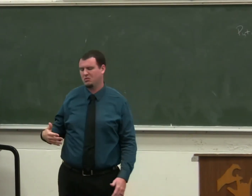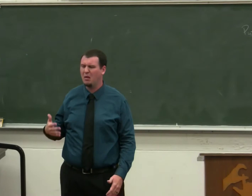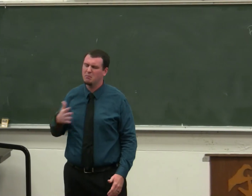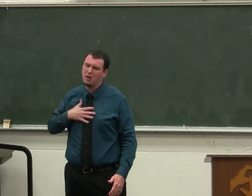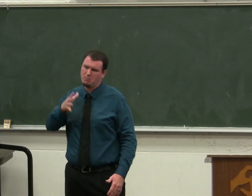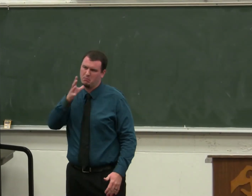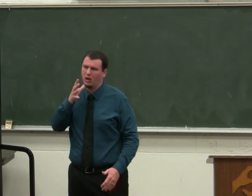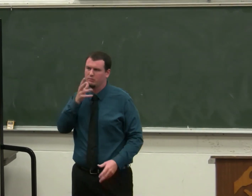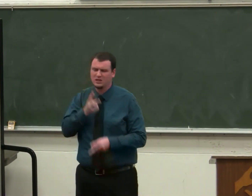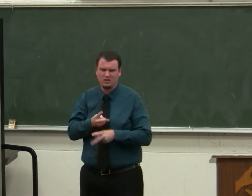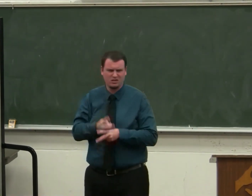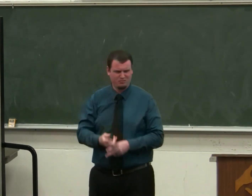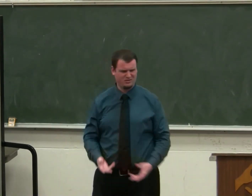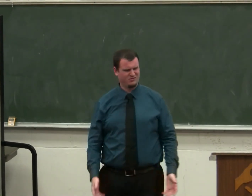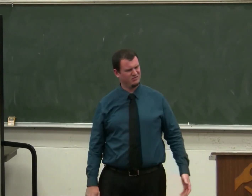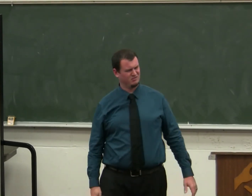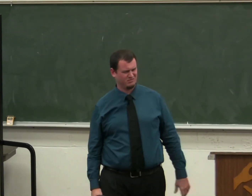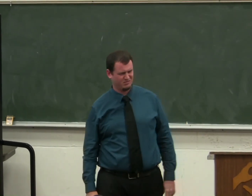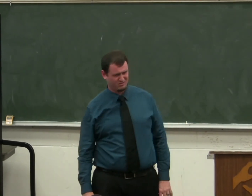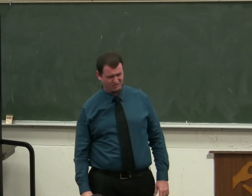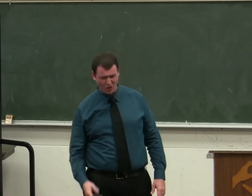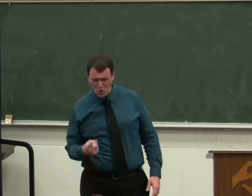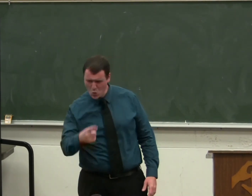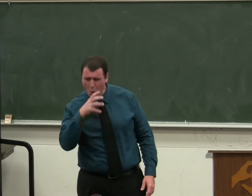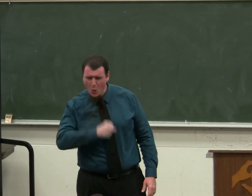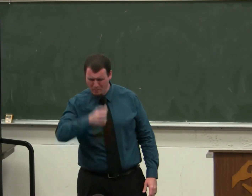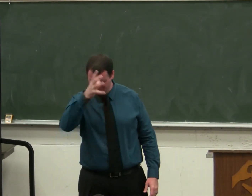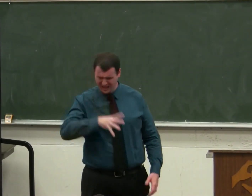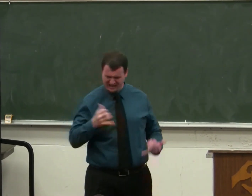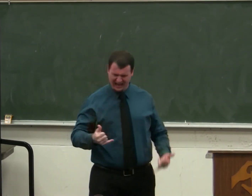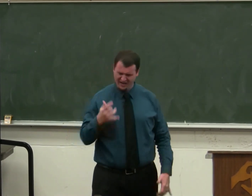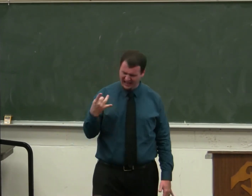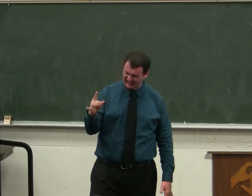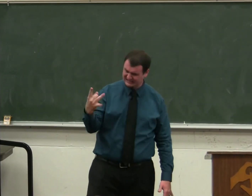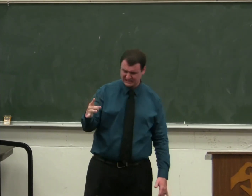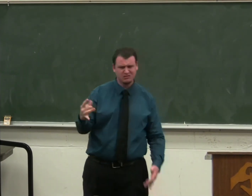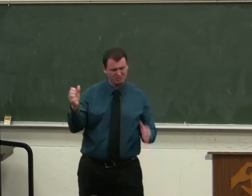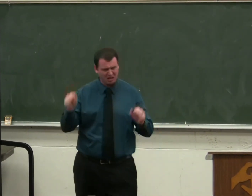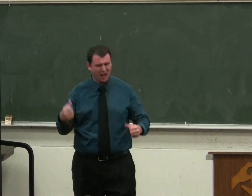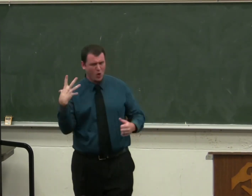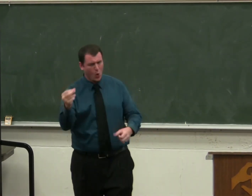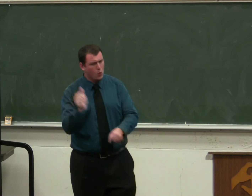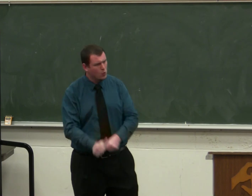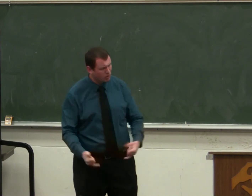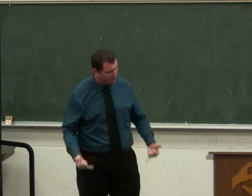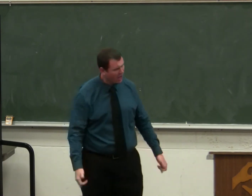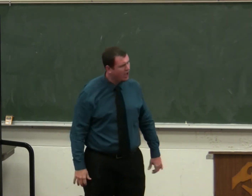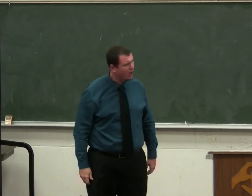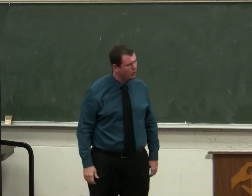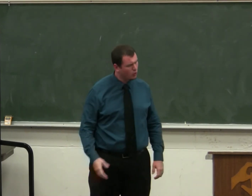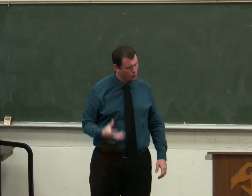You gotta stop that. Oh, my mom will take care of me. You're an old man, you're 18. You can go work